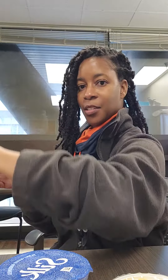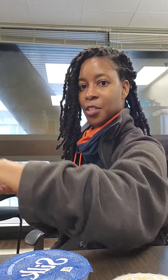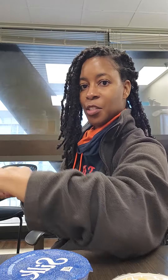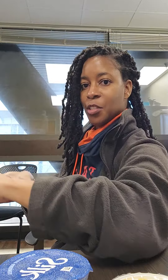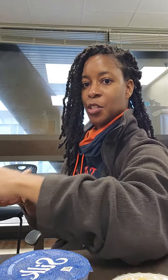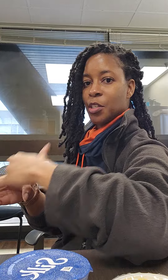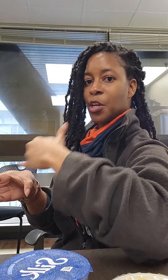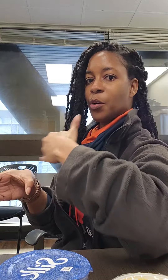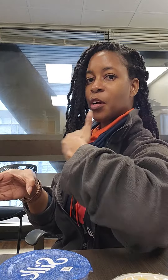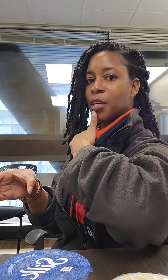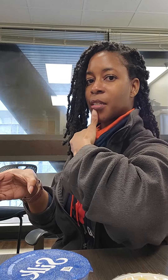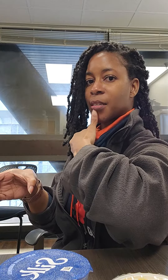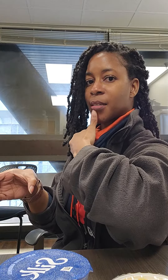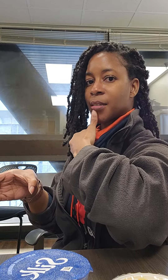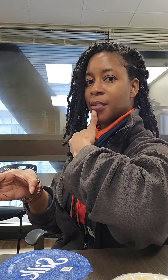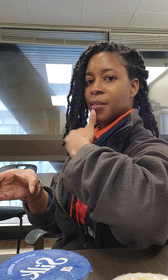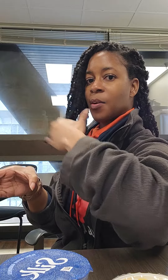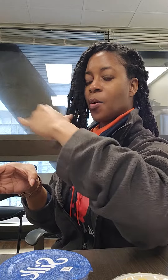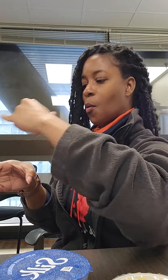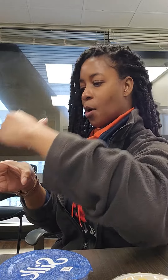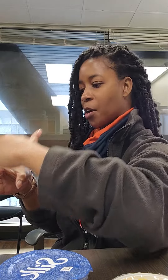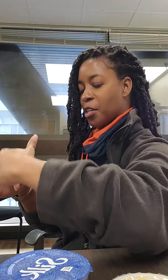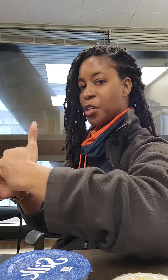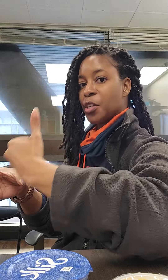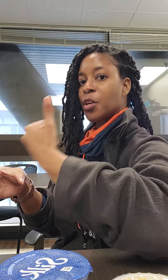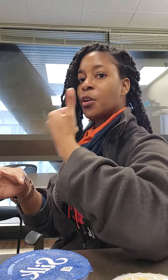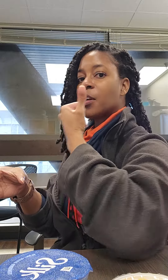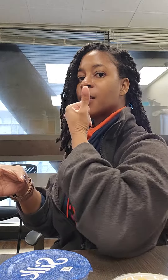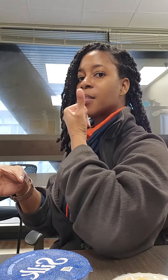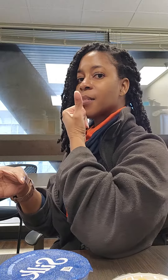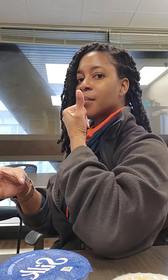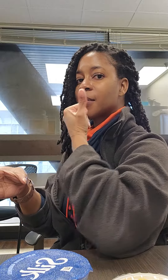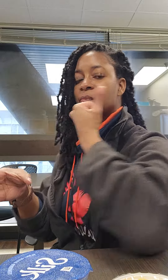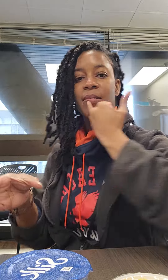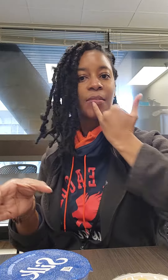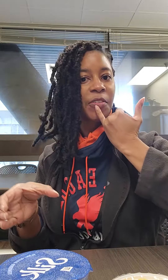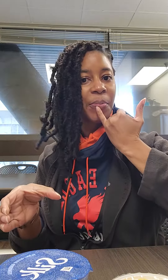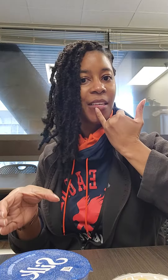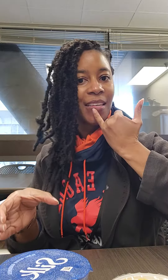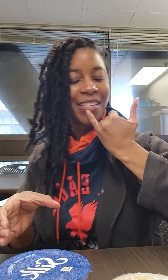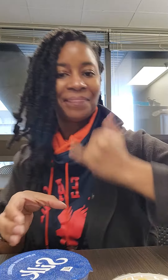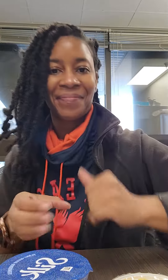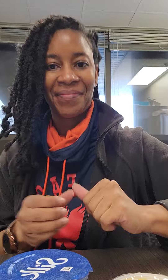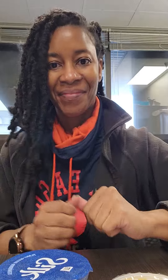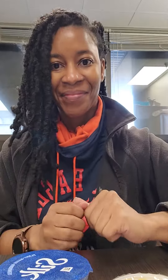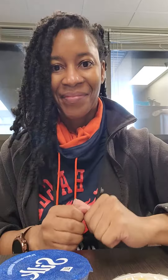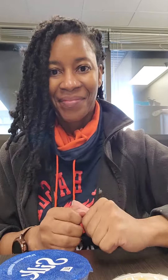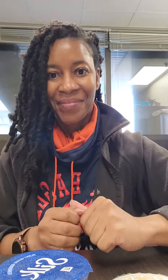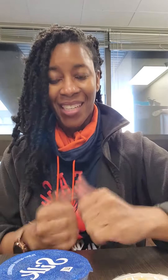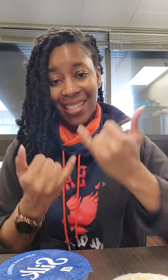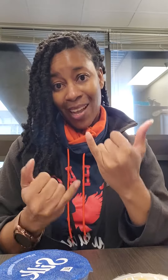Yogurt or yogurt with your pinky. Now,